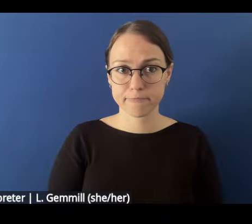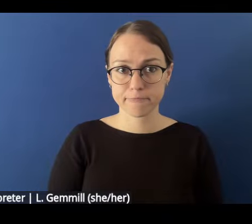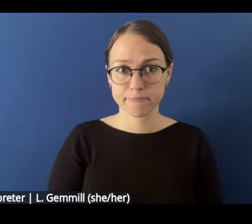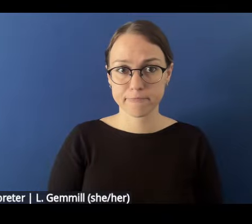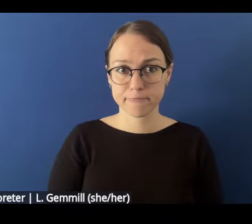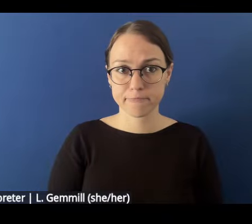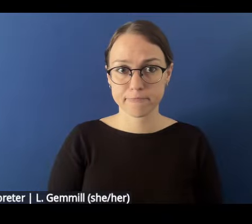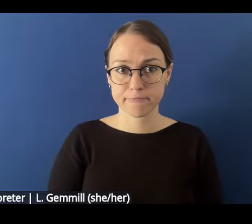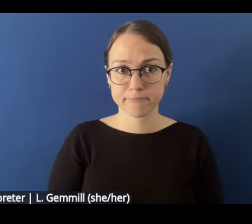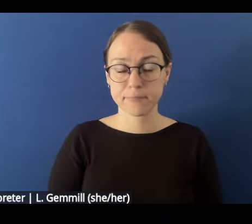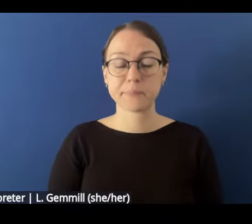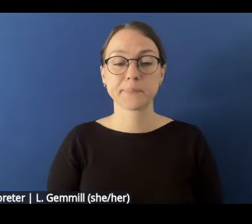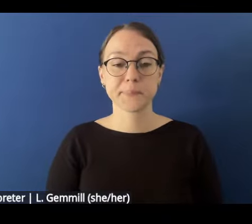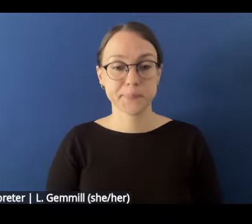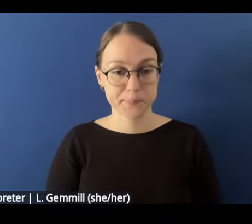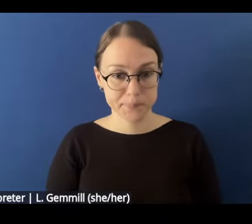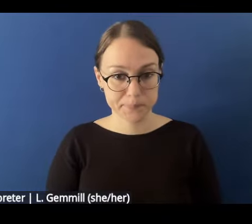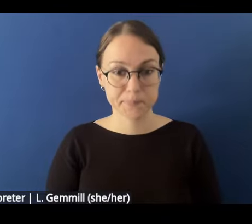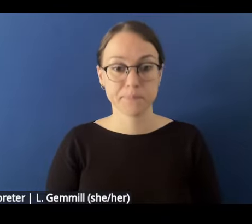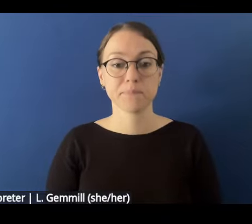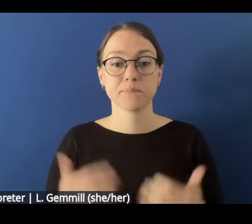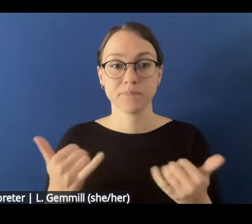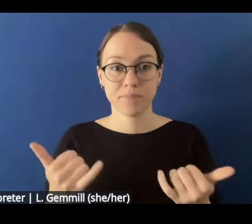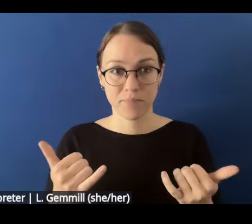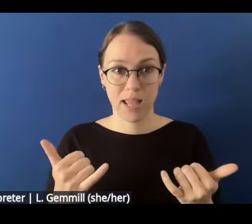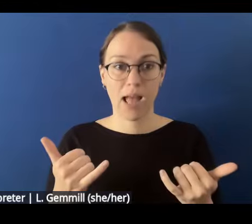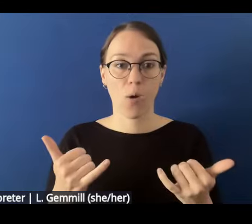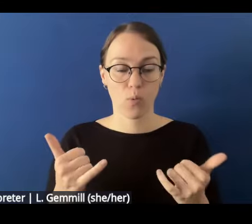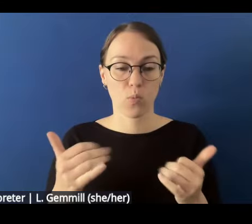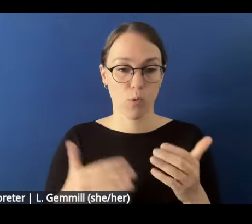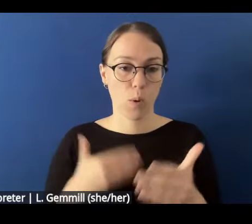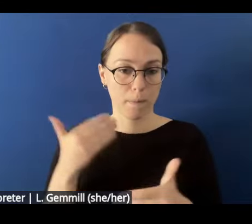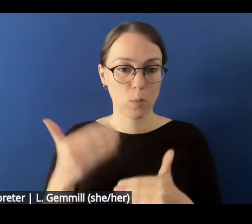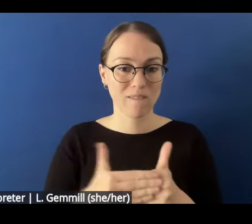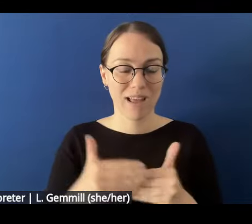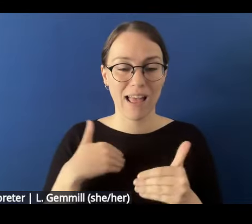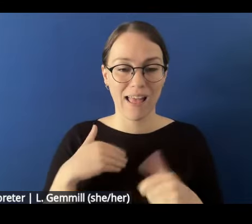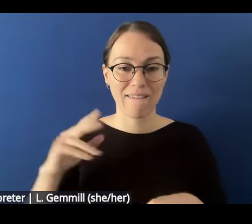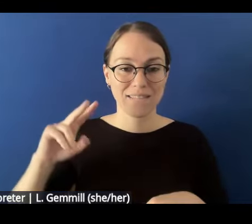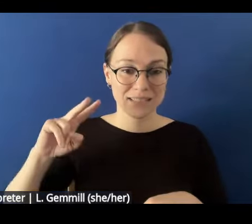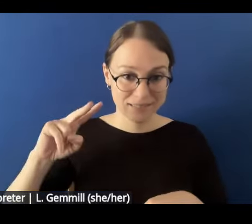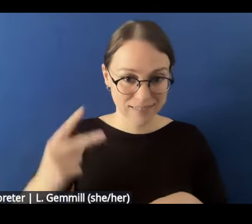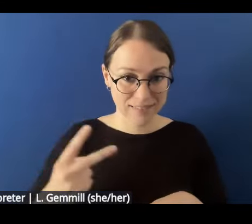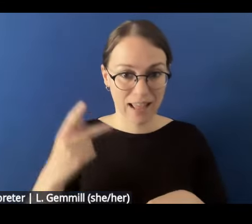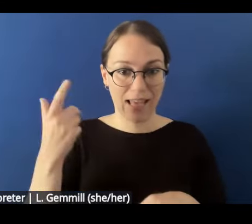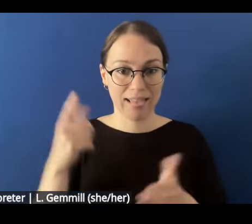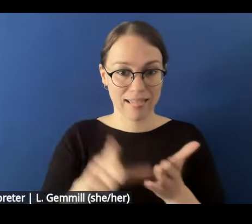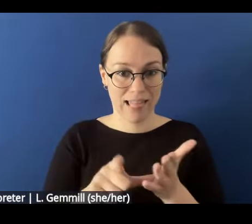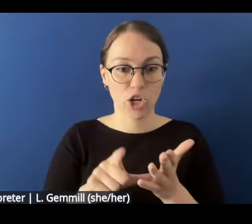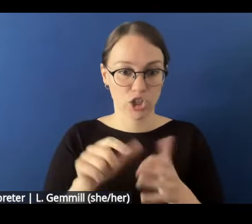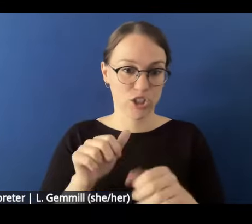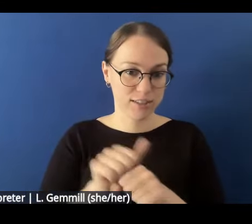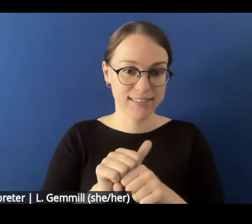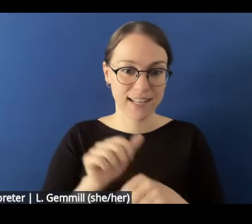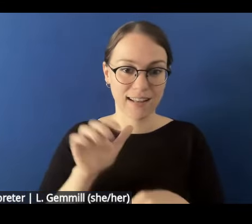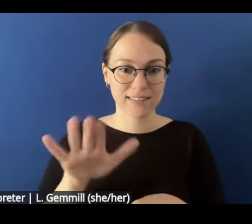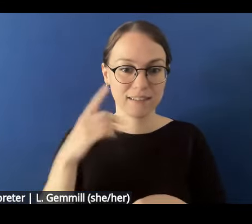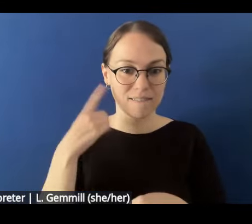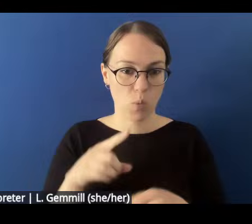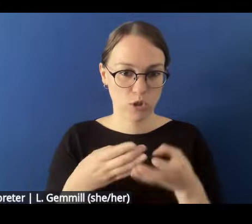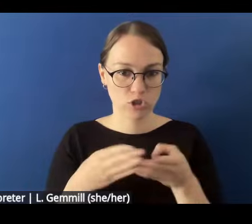So what I'd like to do then is to move on. There was a second letter sent in for general comment by Ms. Reckling. However,